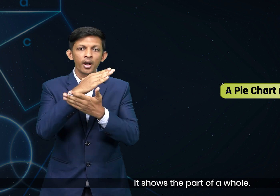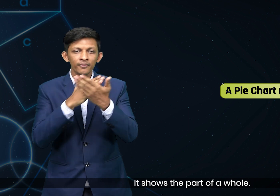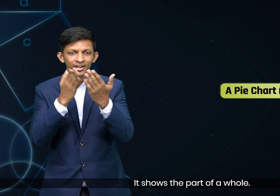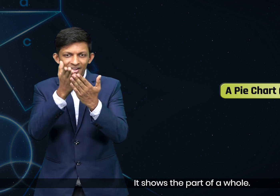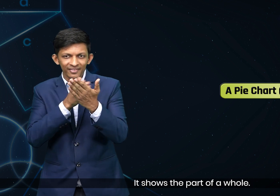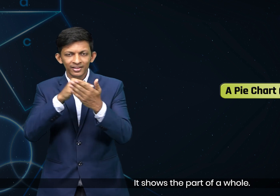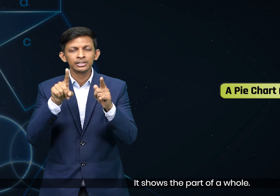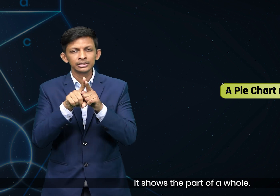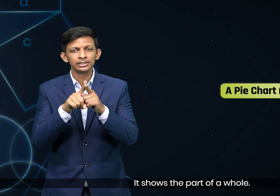of a whole.